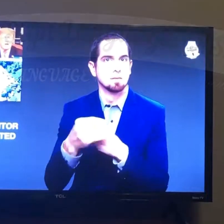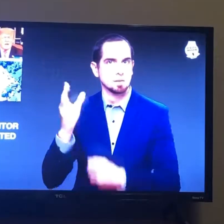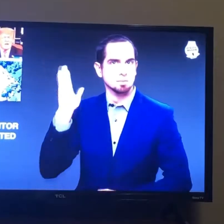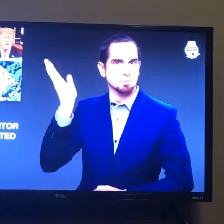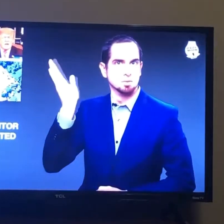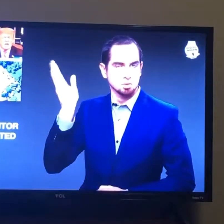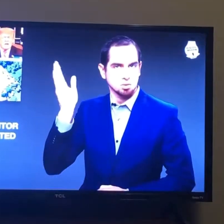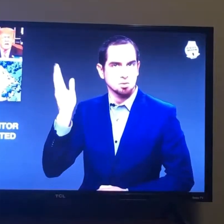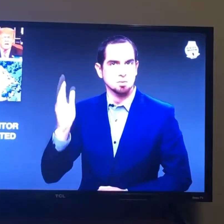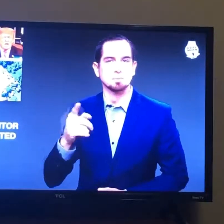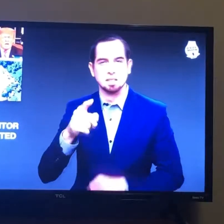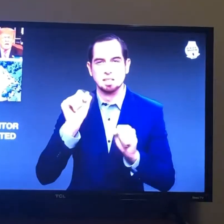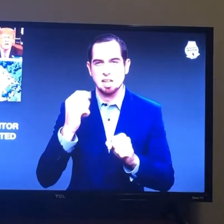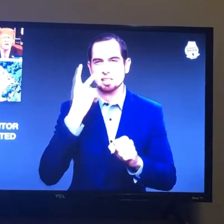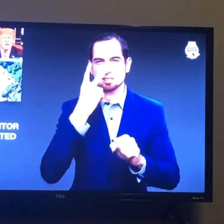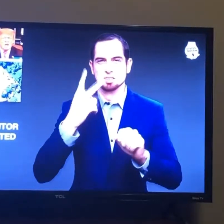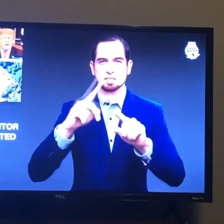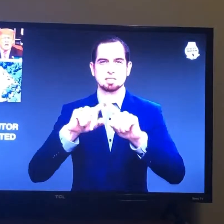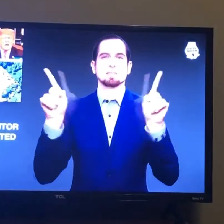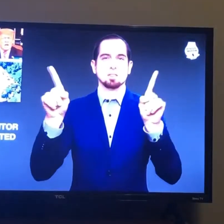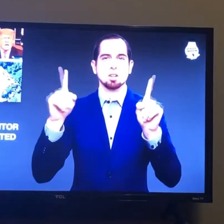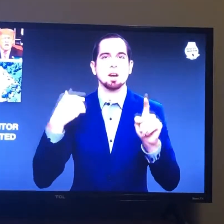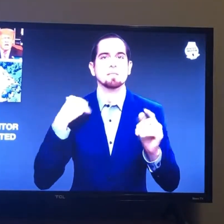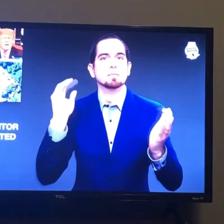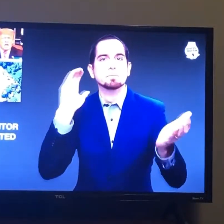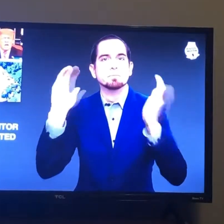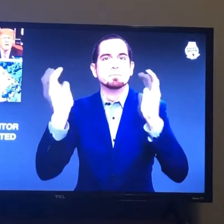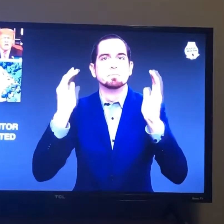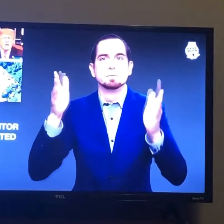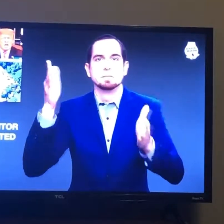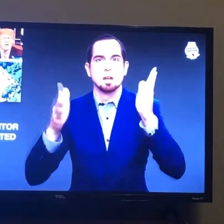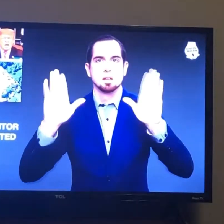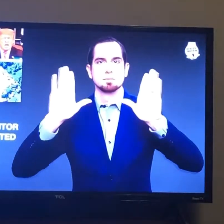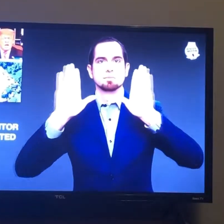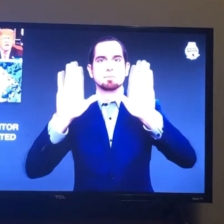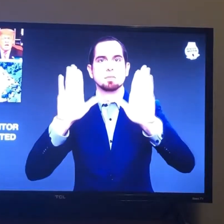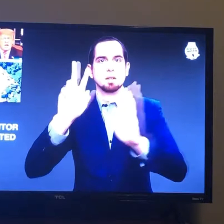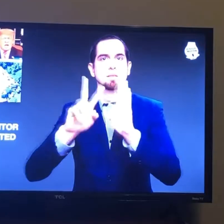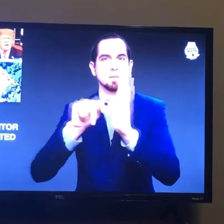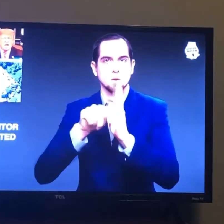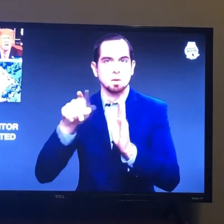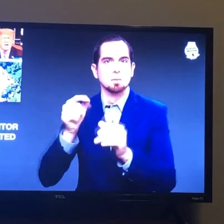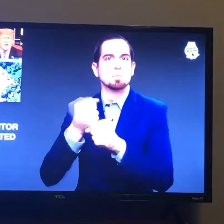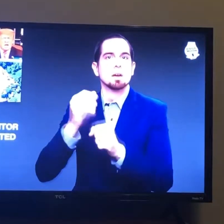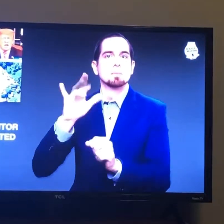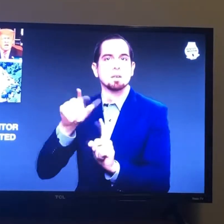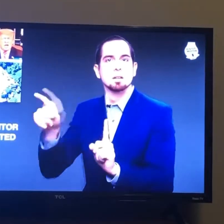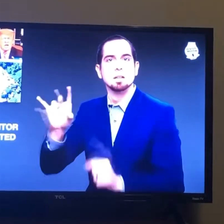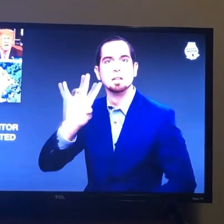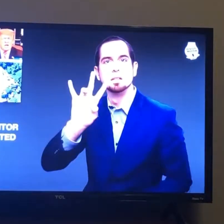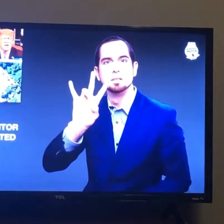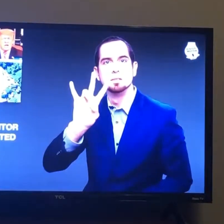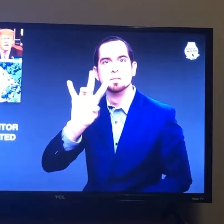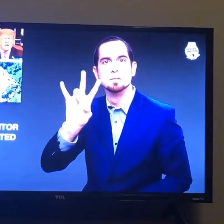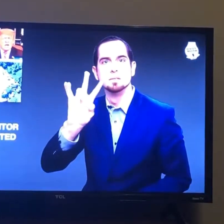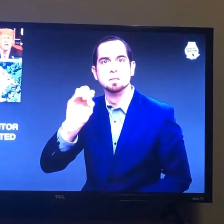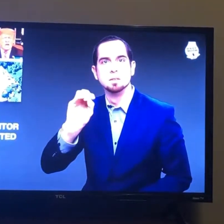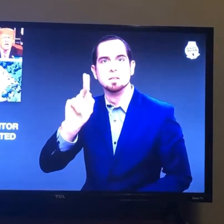So if I feel like practicing my ASL, then I'll watch the news in ASL. One of my favorite go-to people is the Daily Moth.